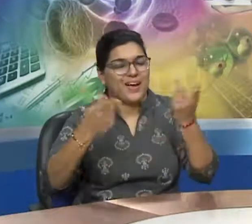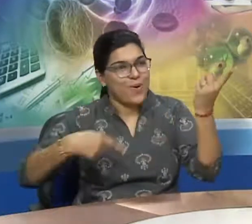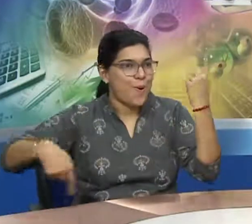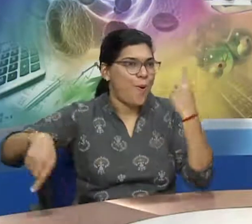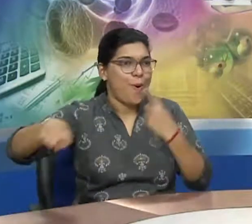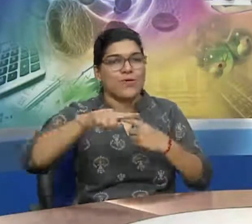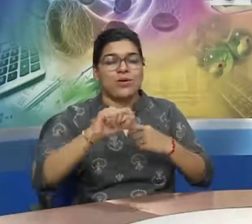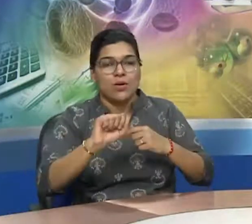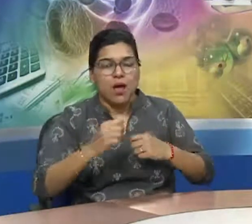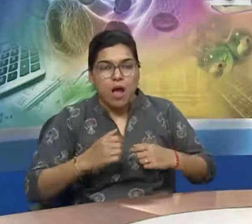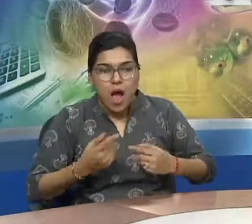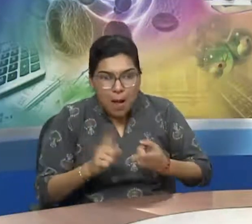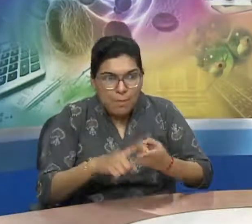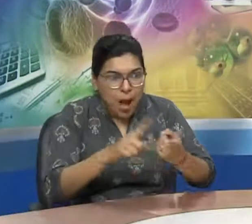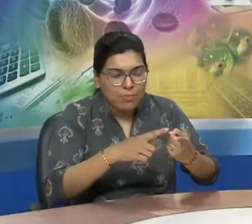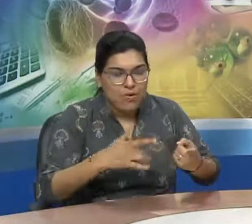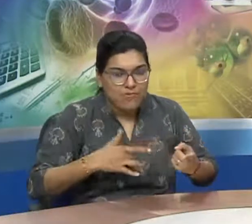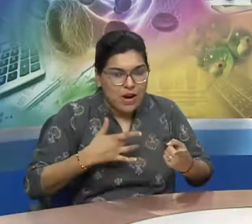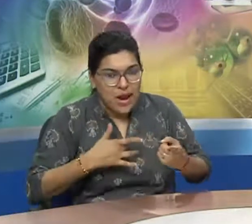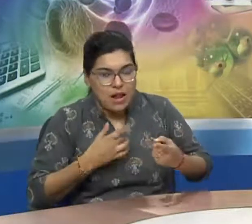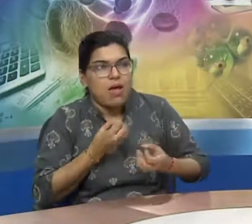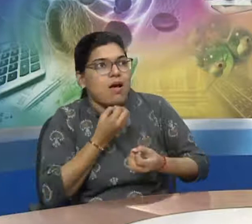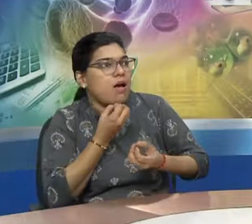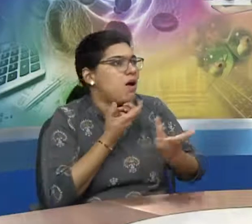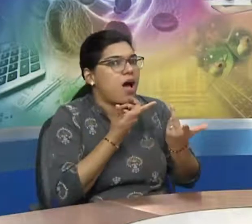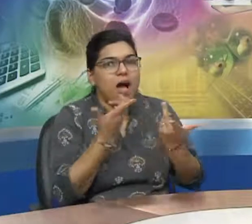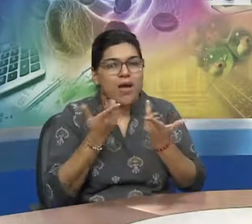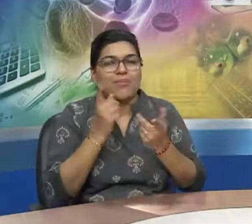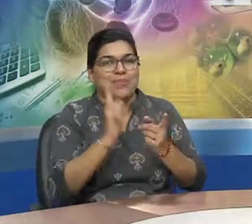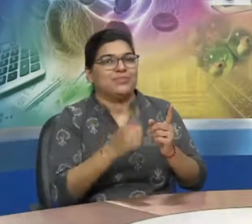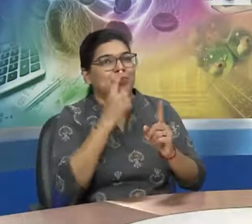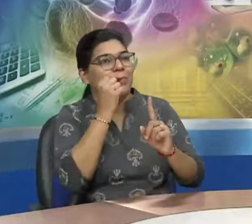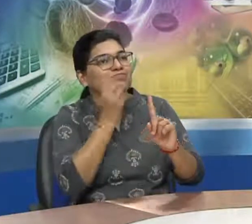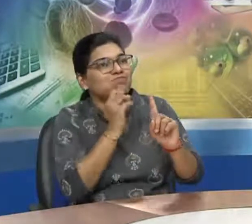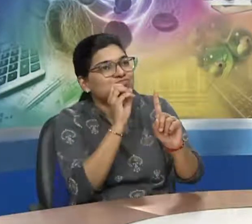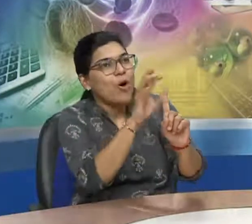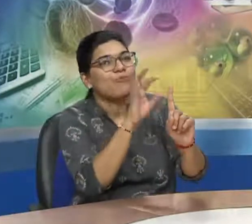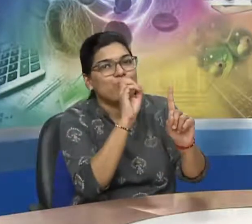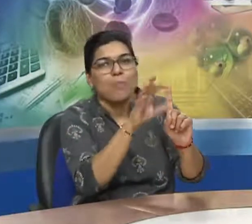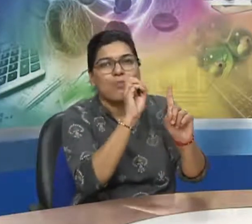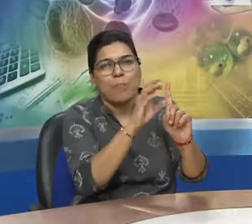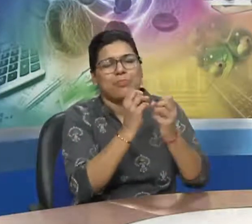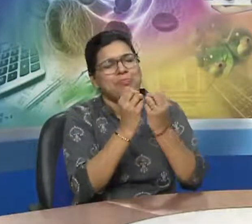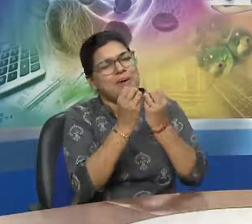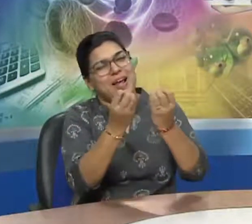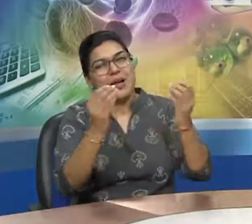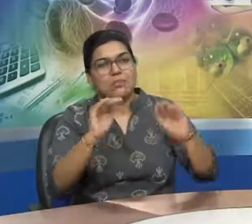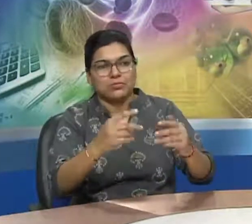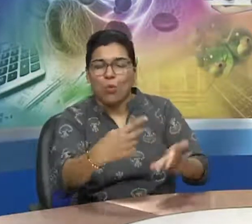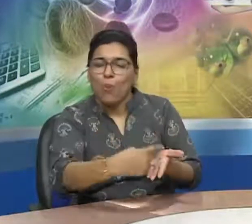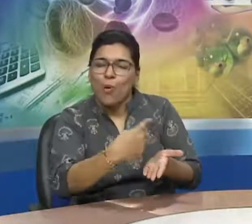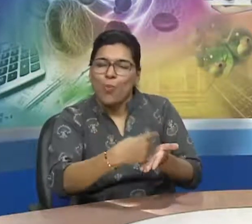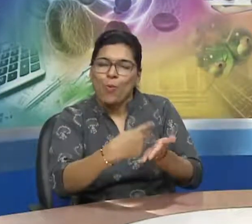and innocent. we inform everything to our